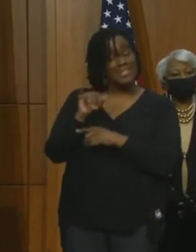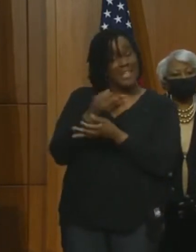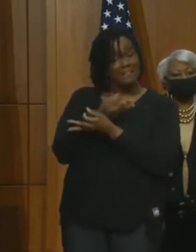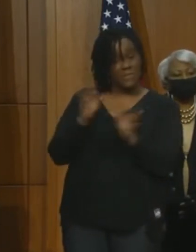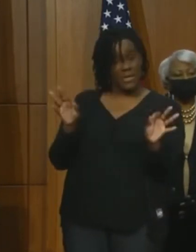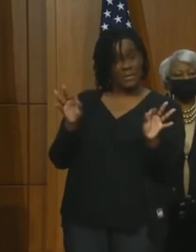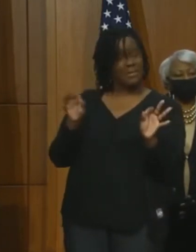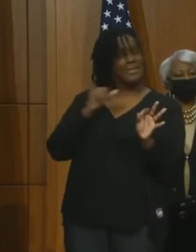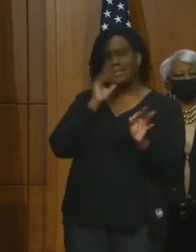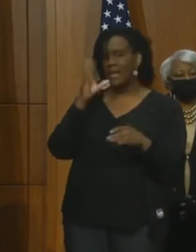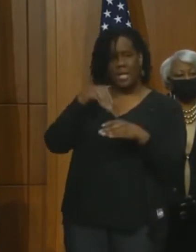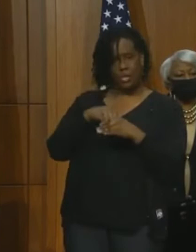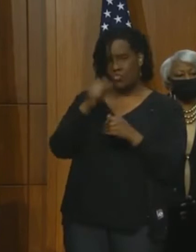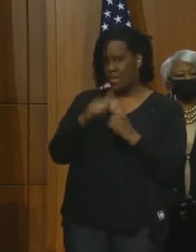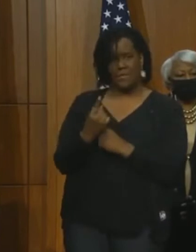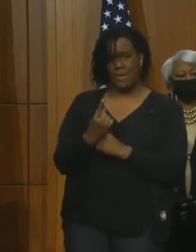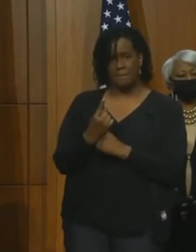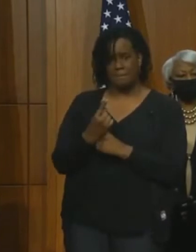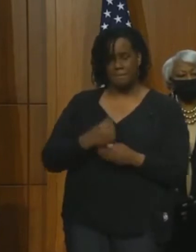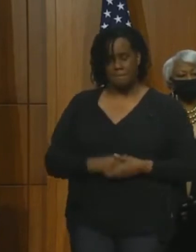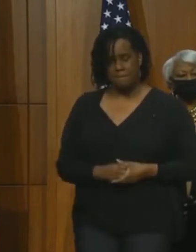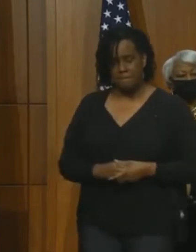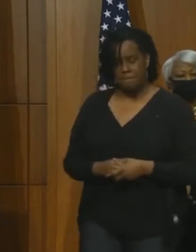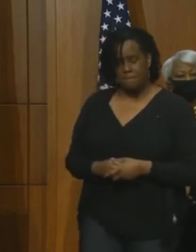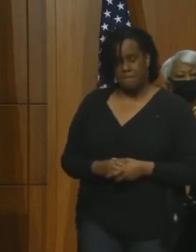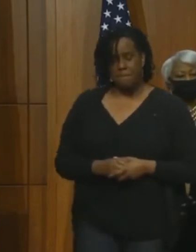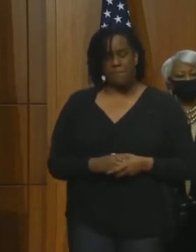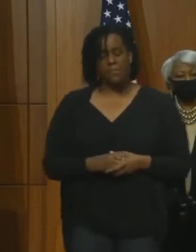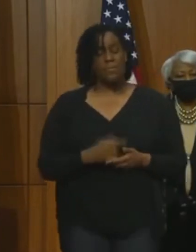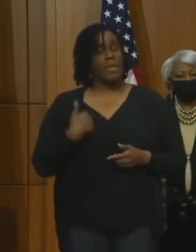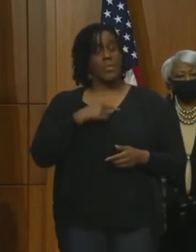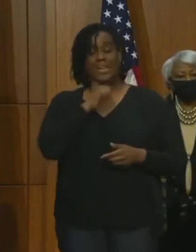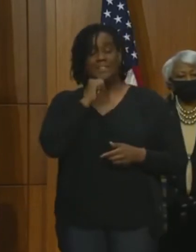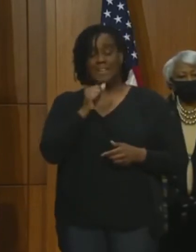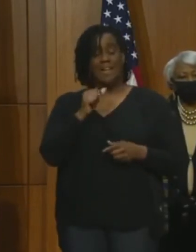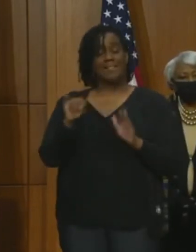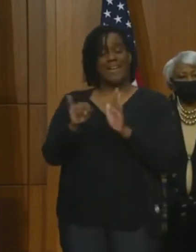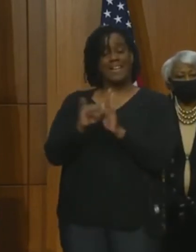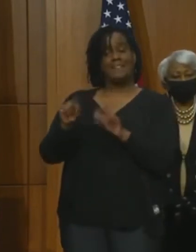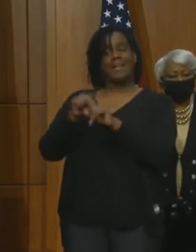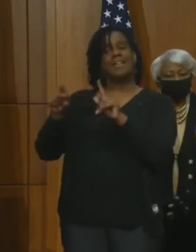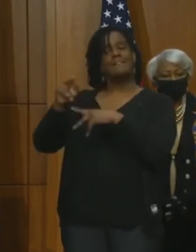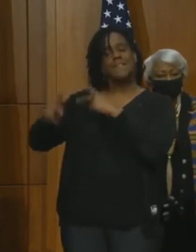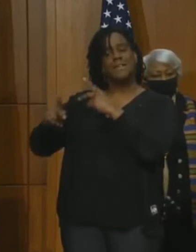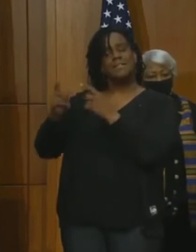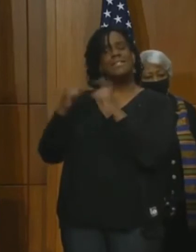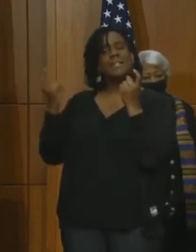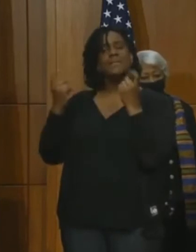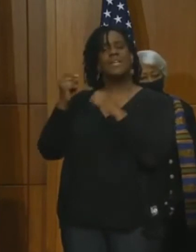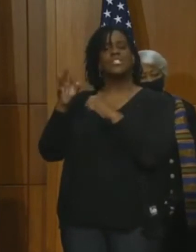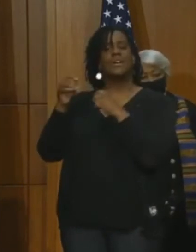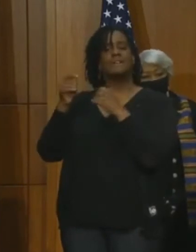did not include everyone. And we have not elevated a different celebration of freedom,